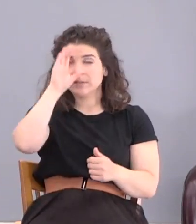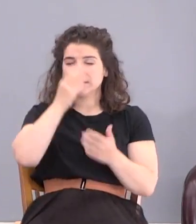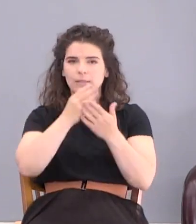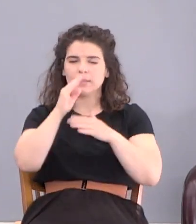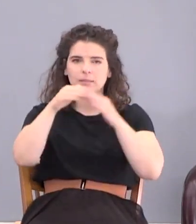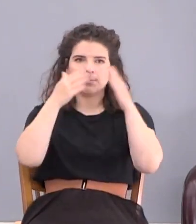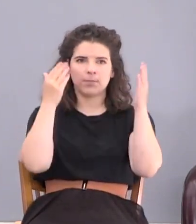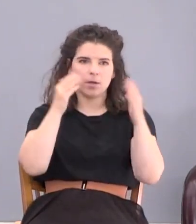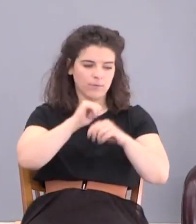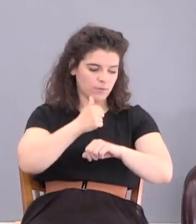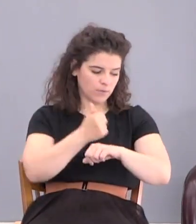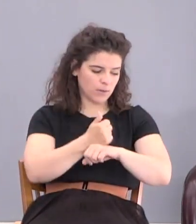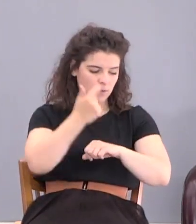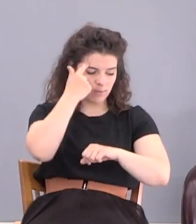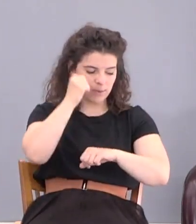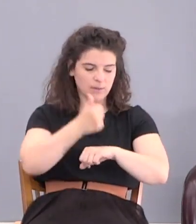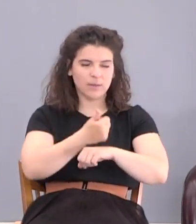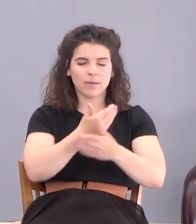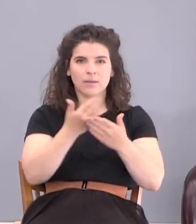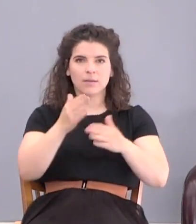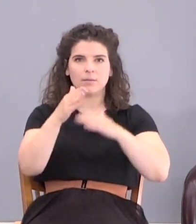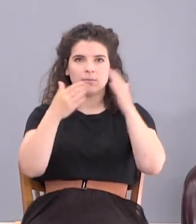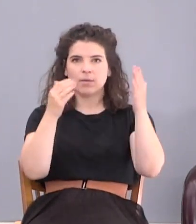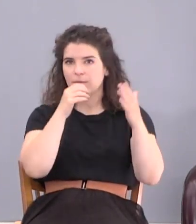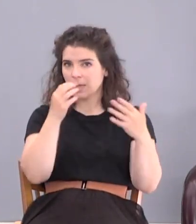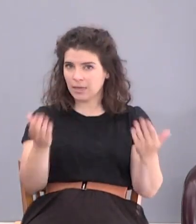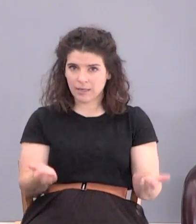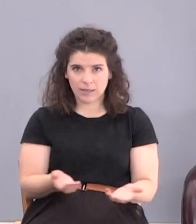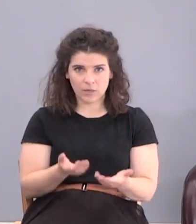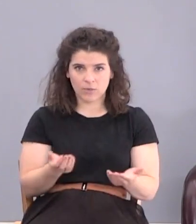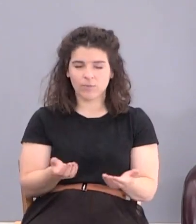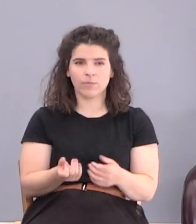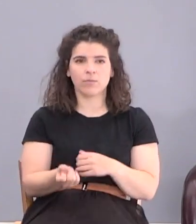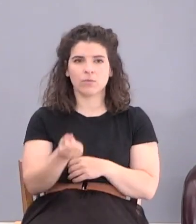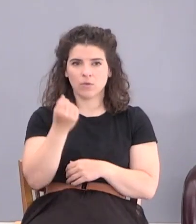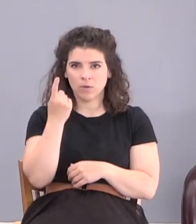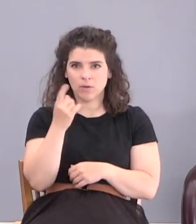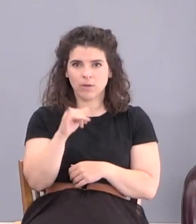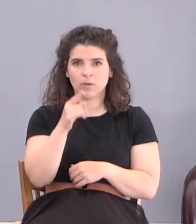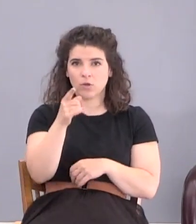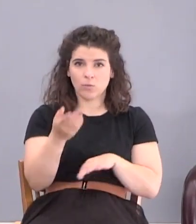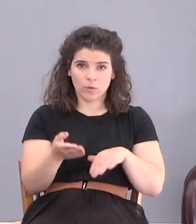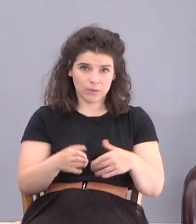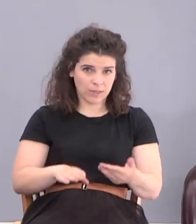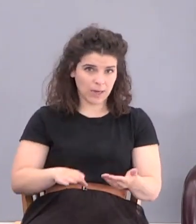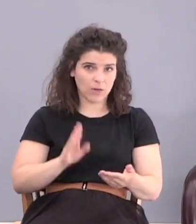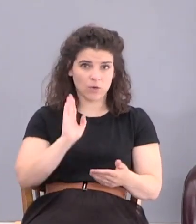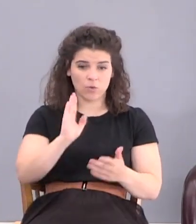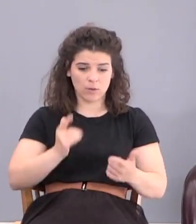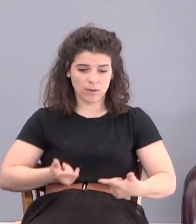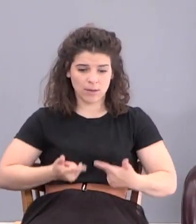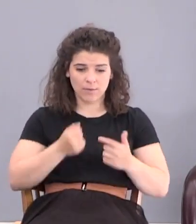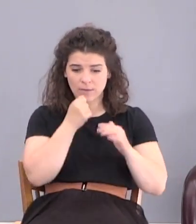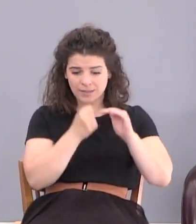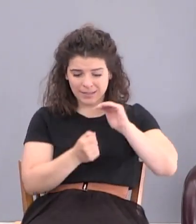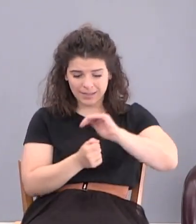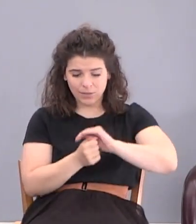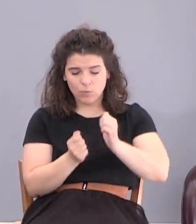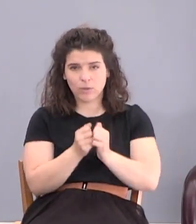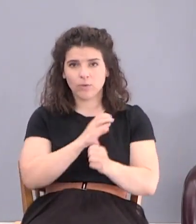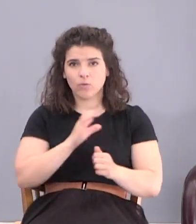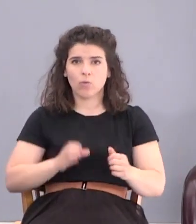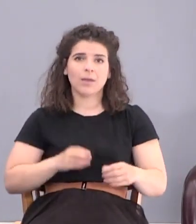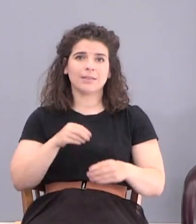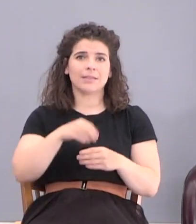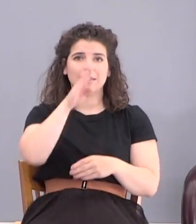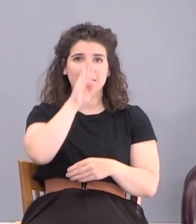your affection and your mindset on the things above, not on the earth. You're understanding that you're dead and your life is hidden with Christ in God.